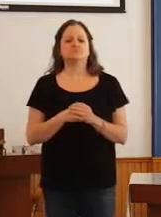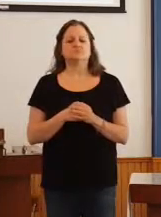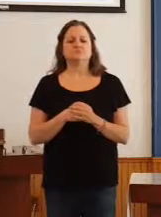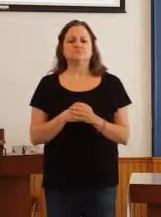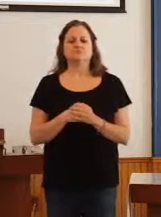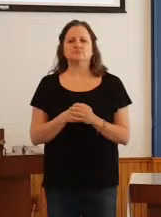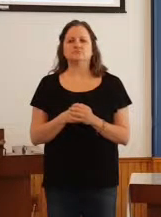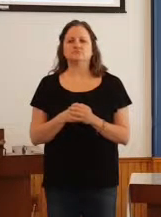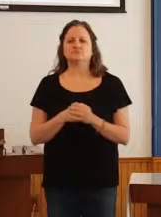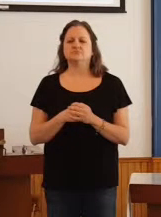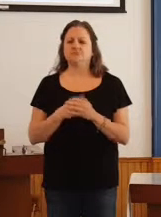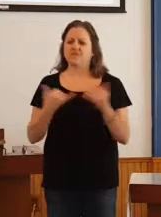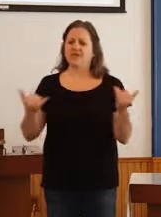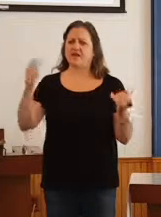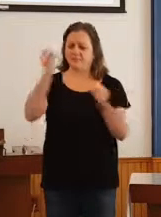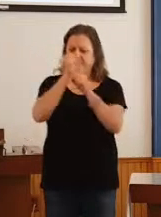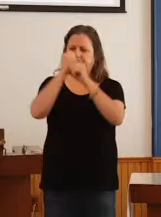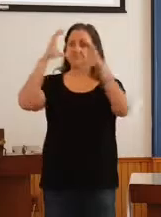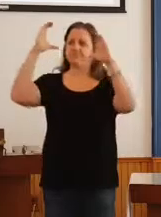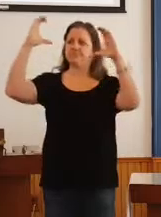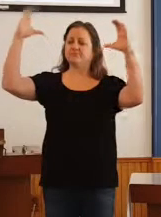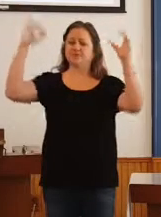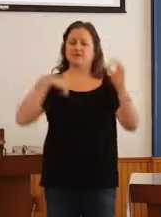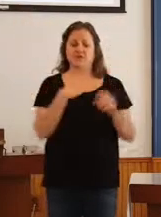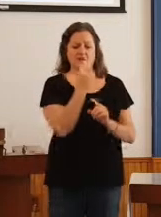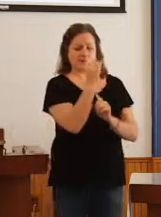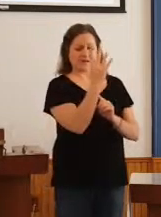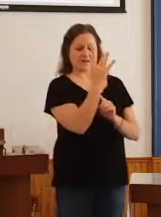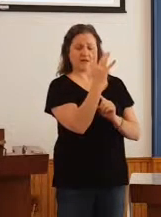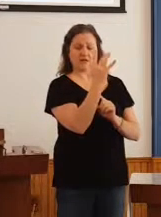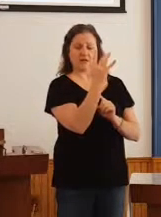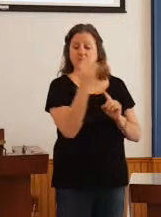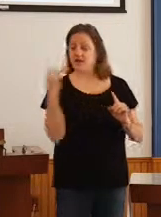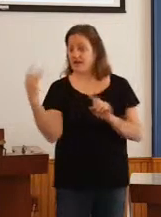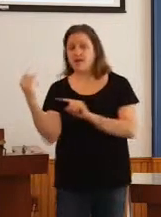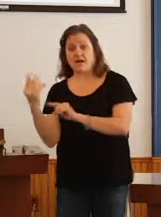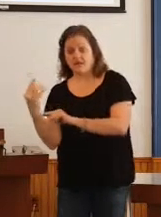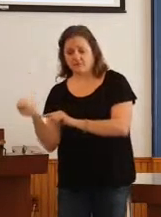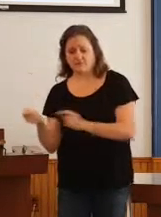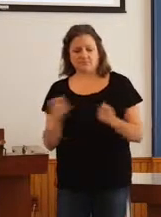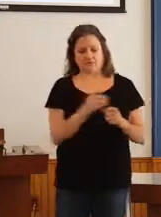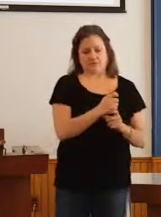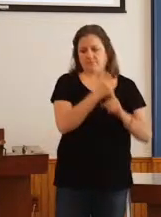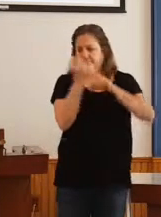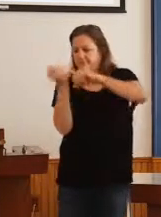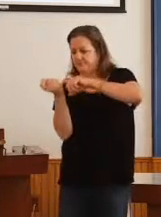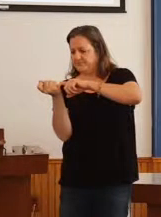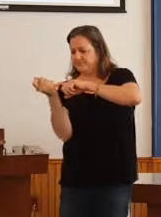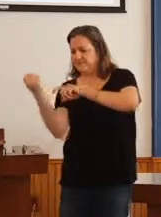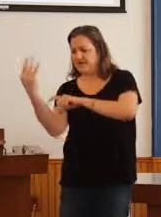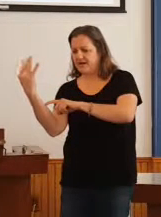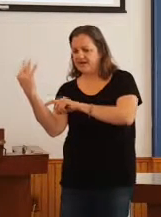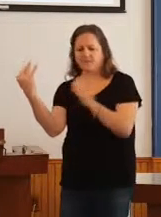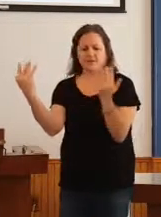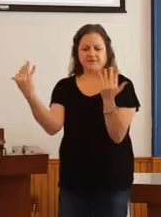you will. If you light a second candle from the first candle, the flame does not change.